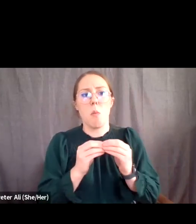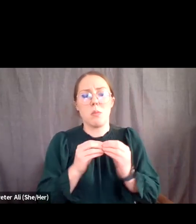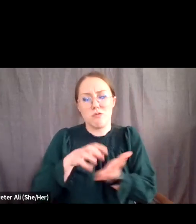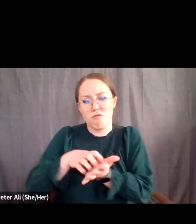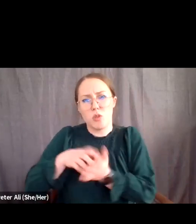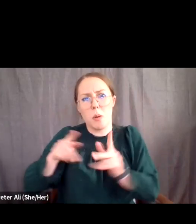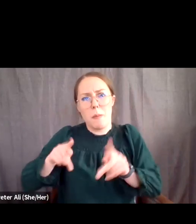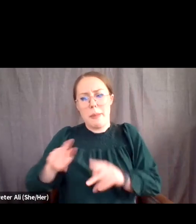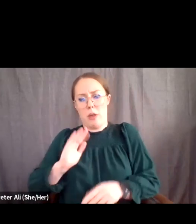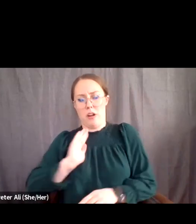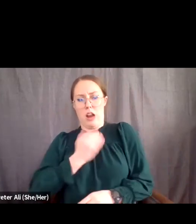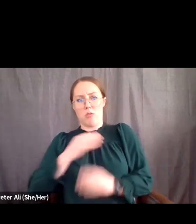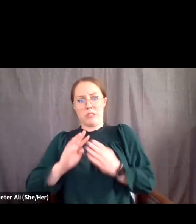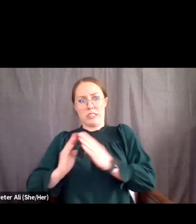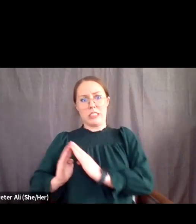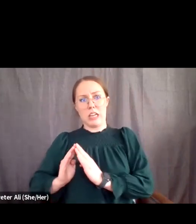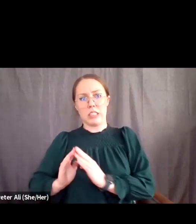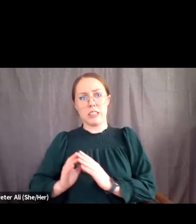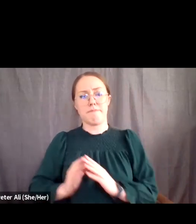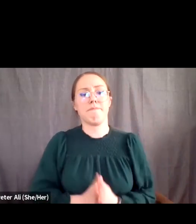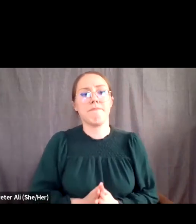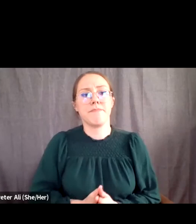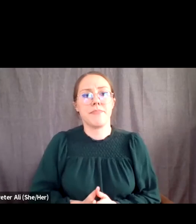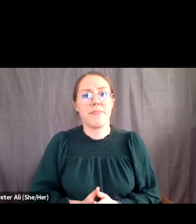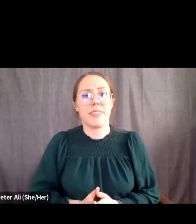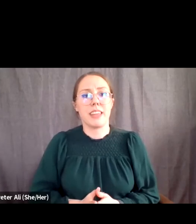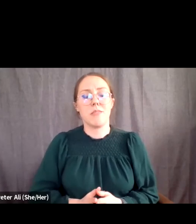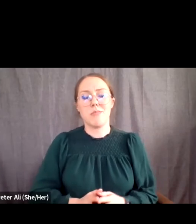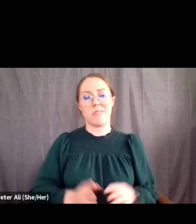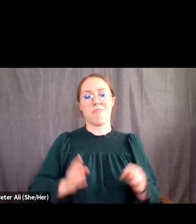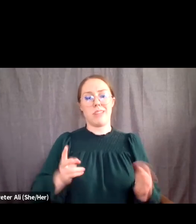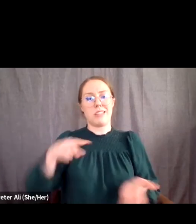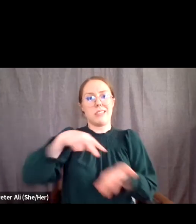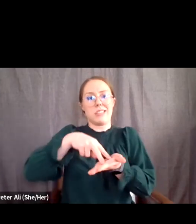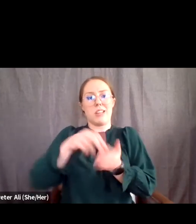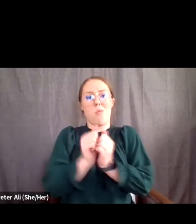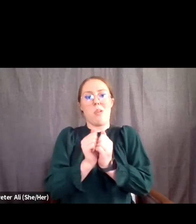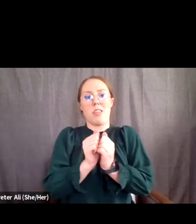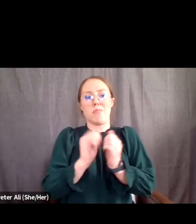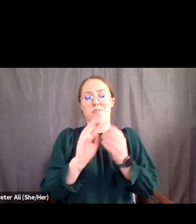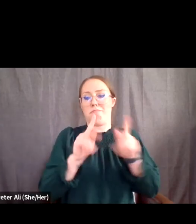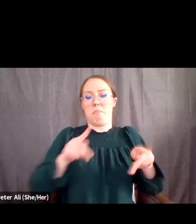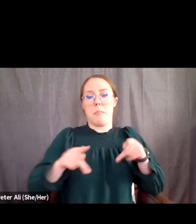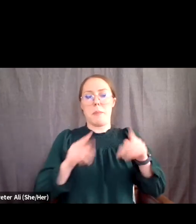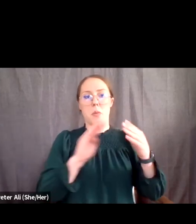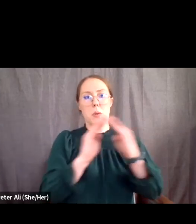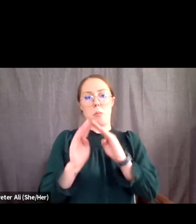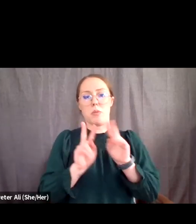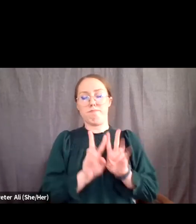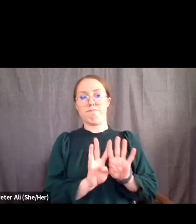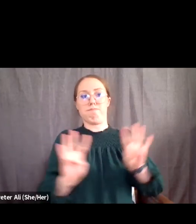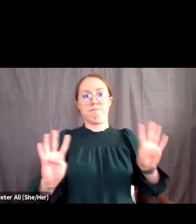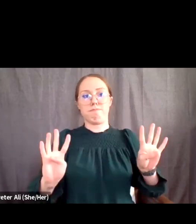cultural institutions to stand on the front lines with all people and communities is not just a side effect of poverty. It